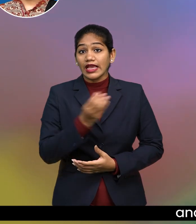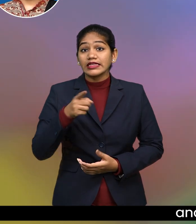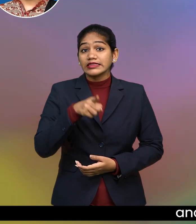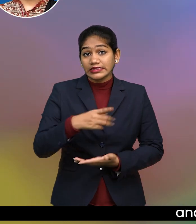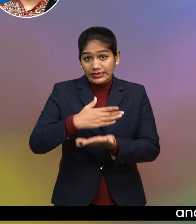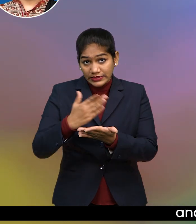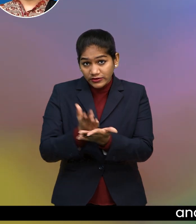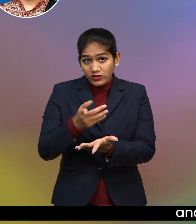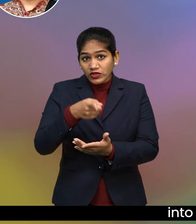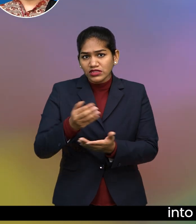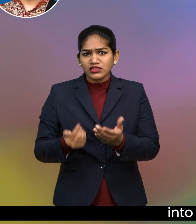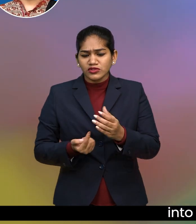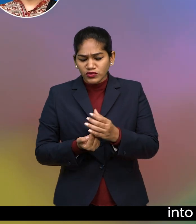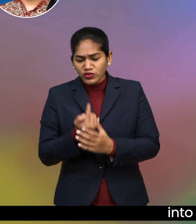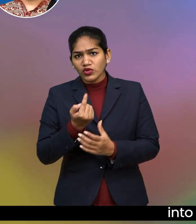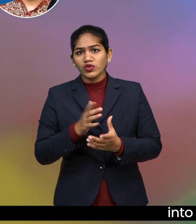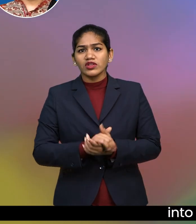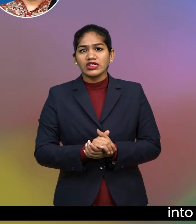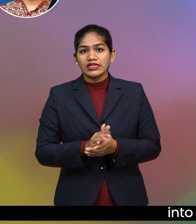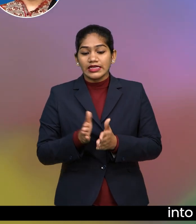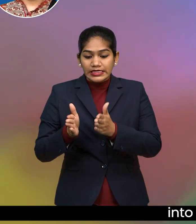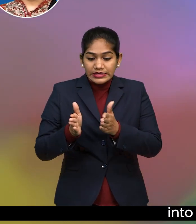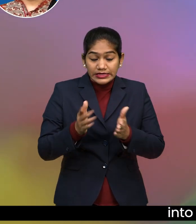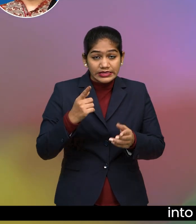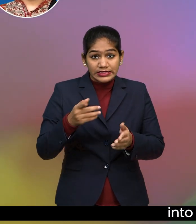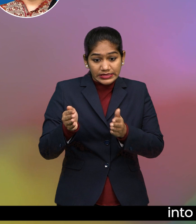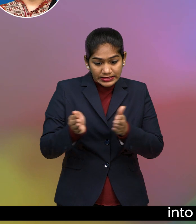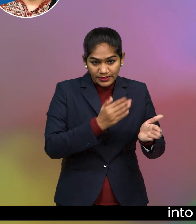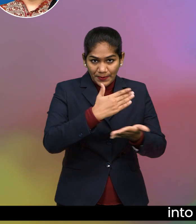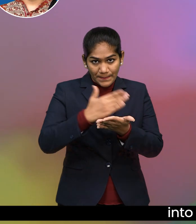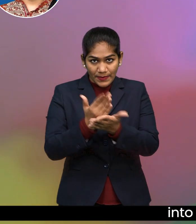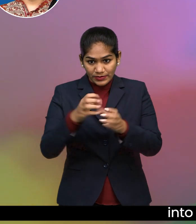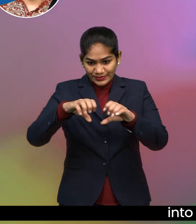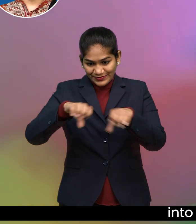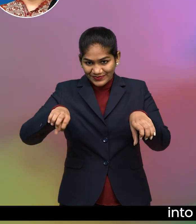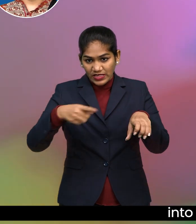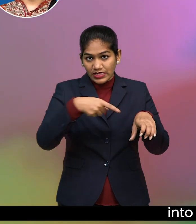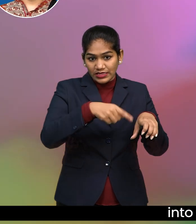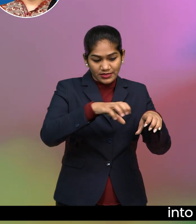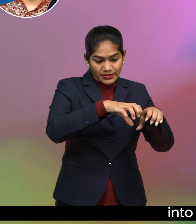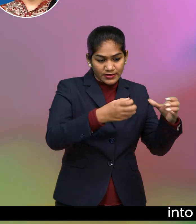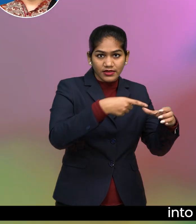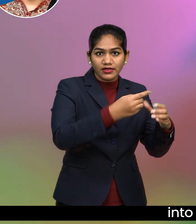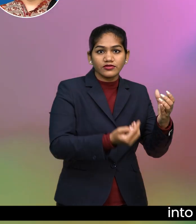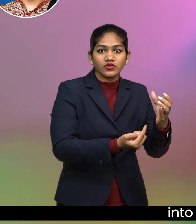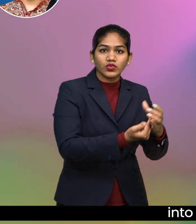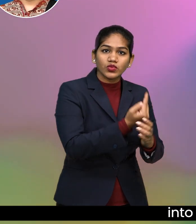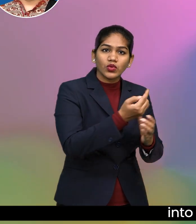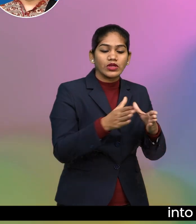and these pieces grow into separate individuals.